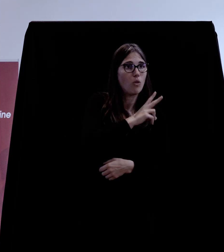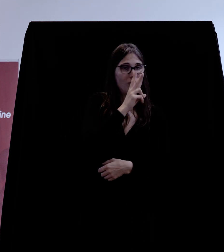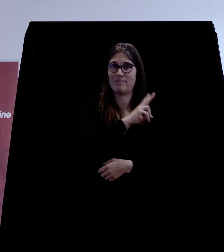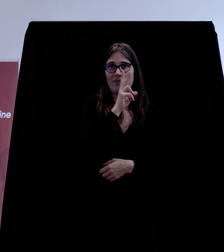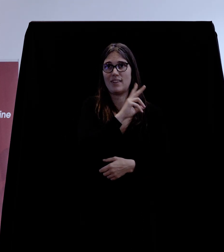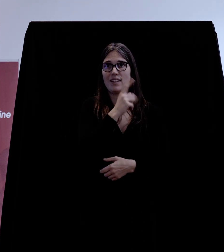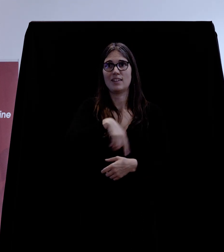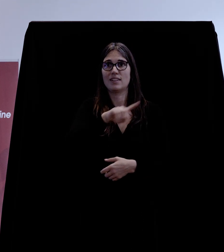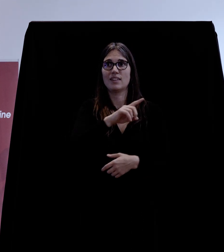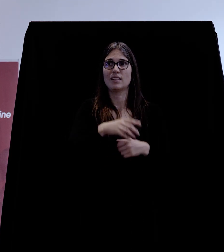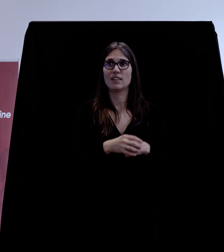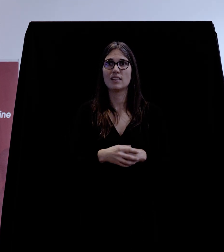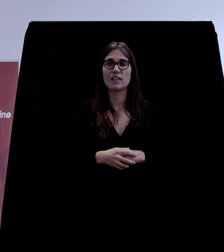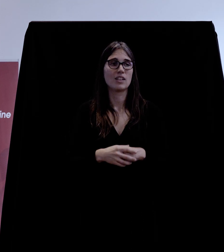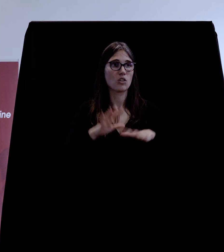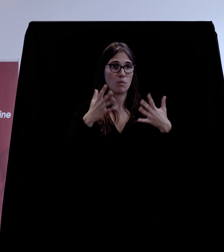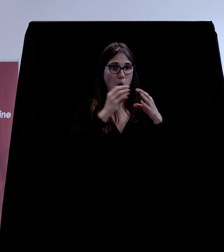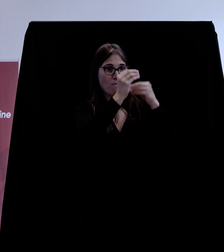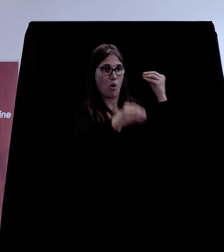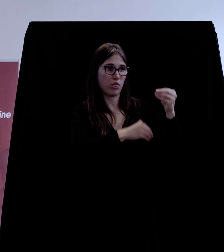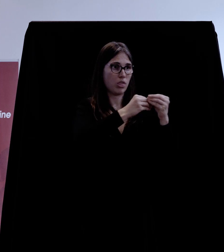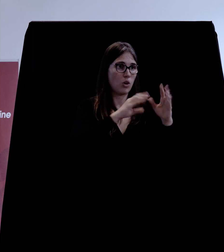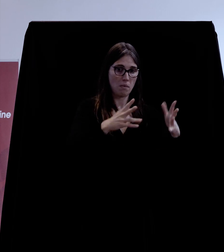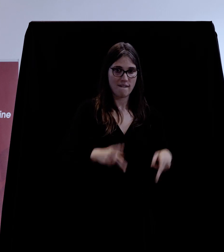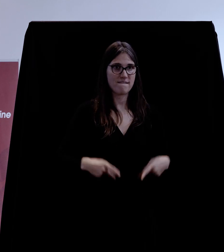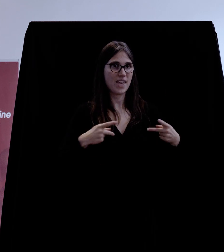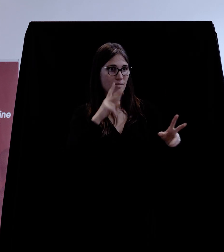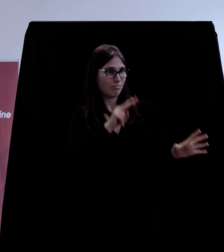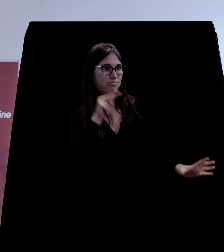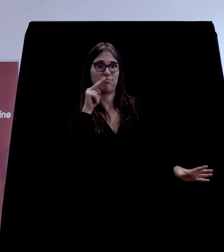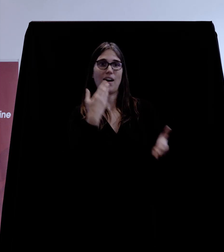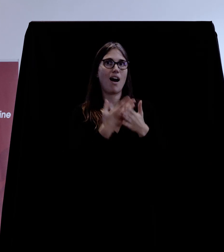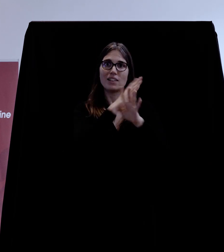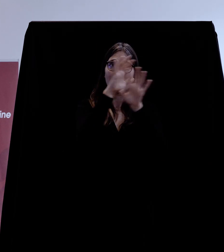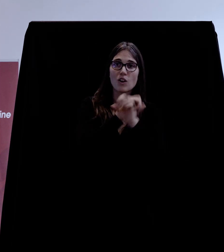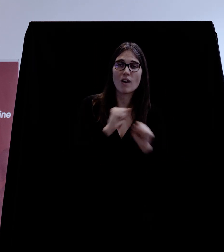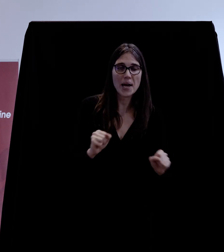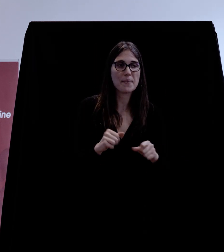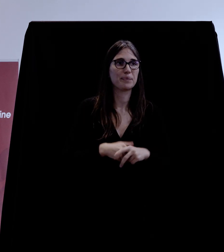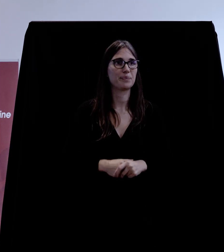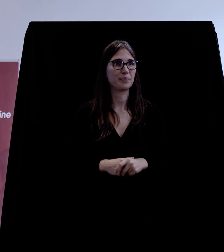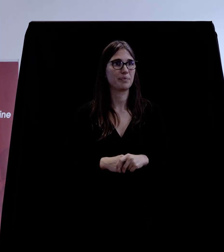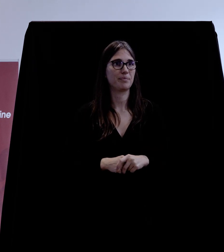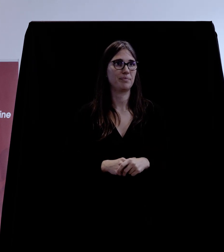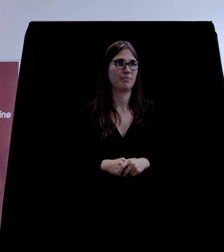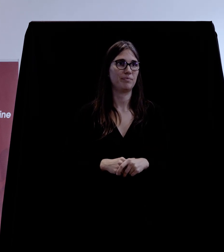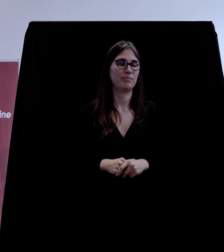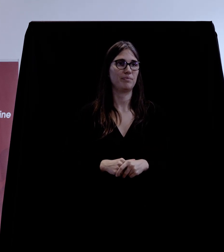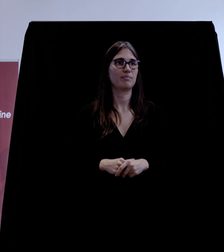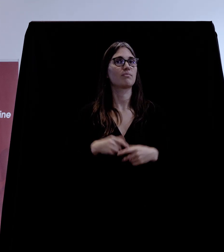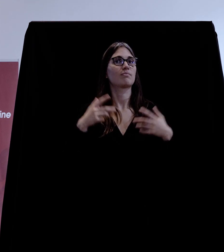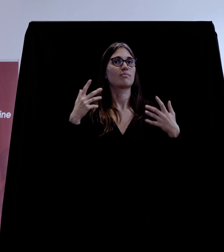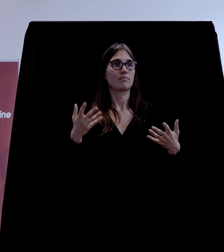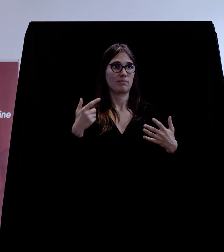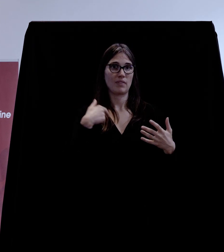which is just really, really great. But the important thing here is the goal-directedness. When your kid